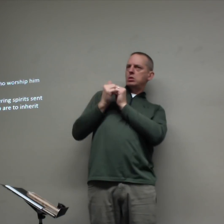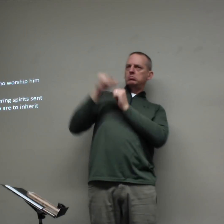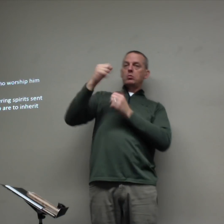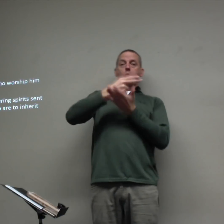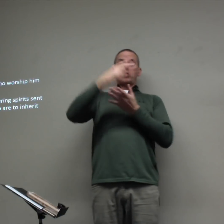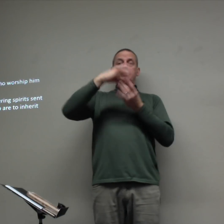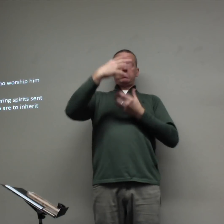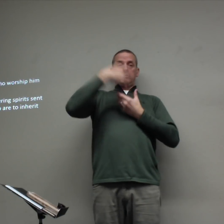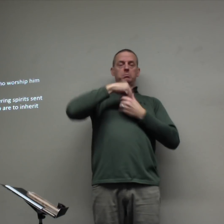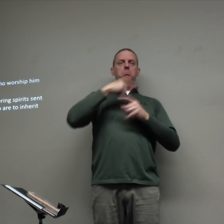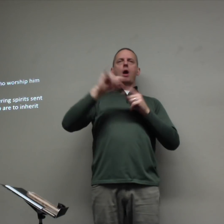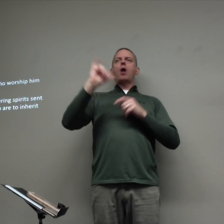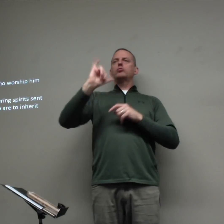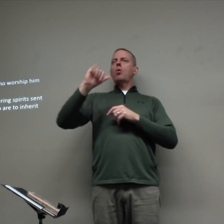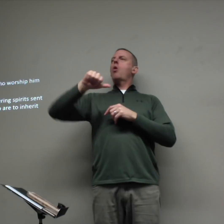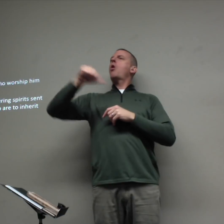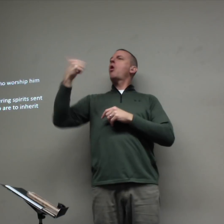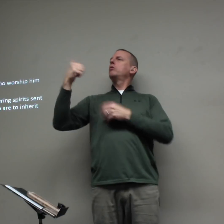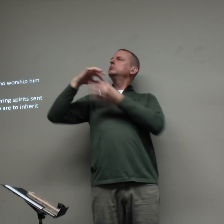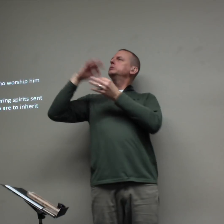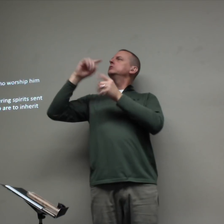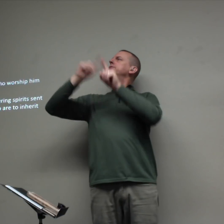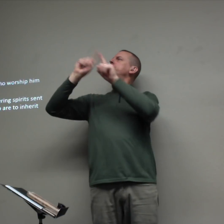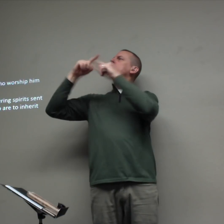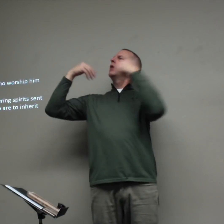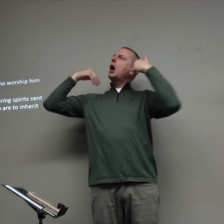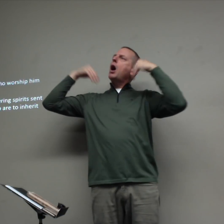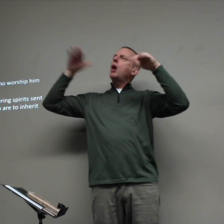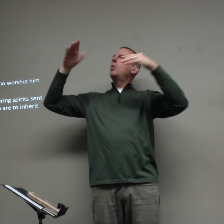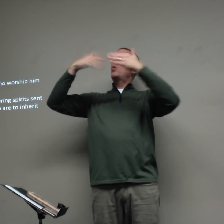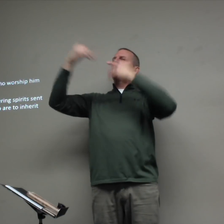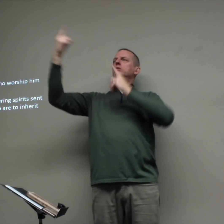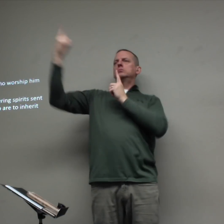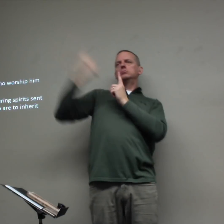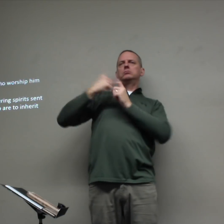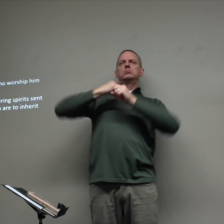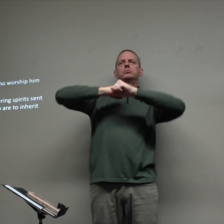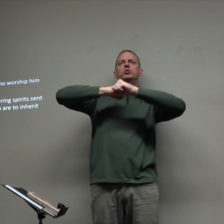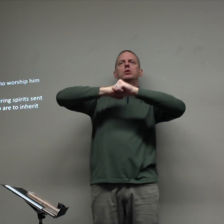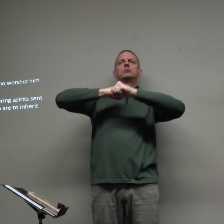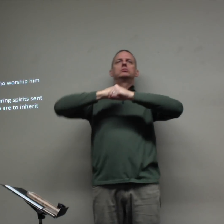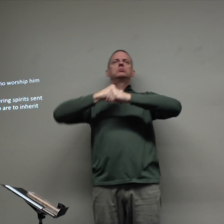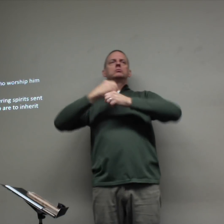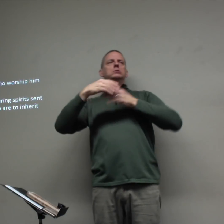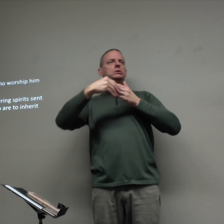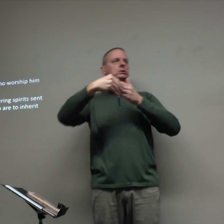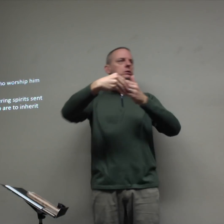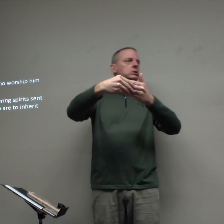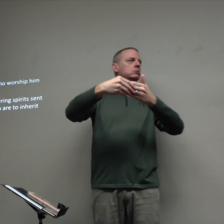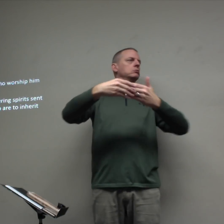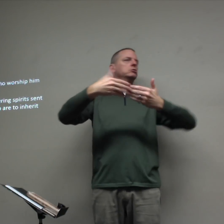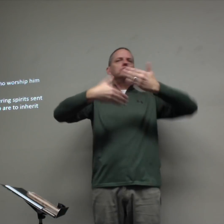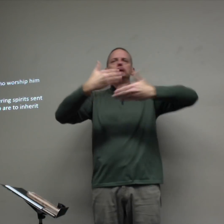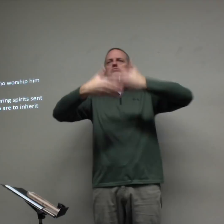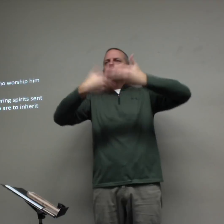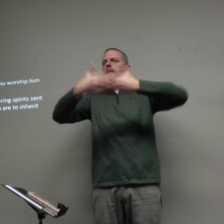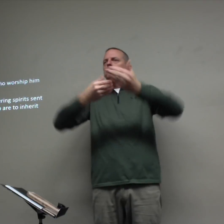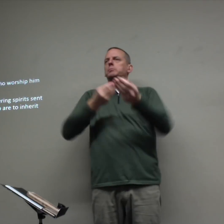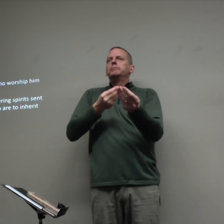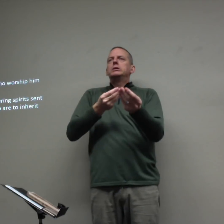We'll have somebody with us. We have a spirit. We also have other spirits, too, that can come and protect us, lead us, help